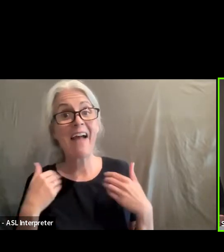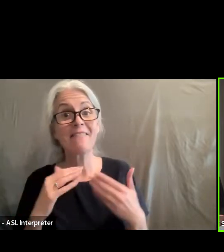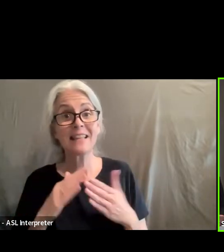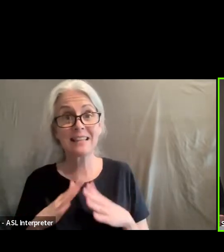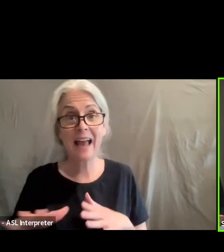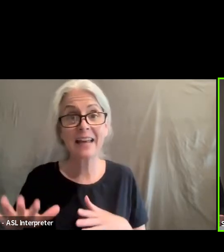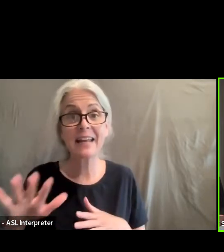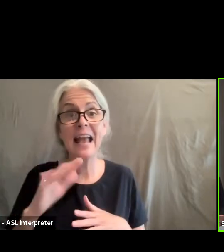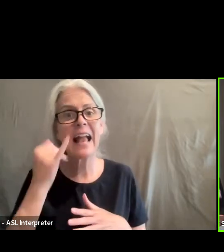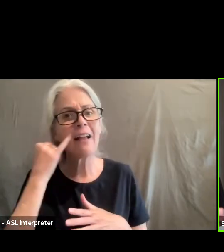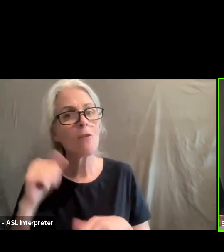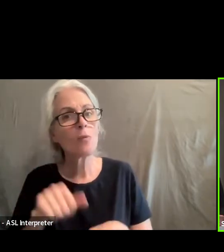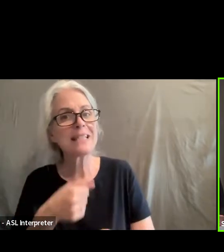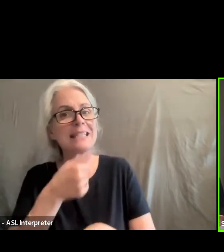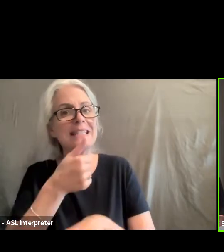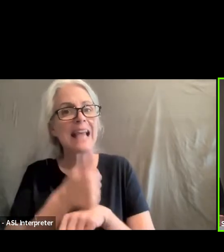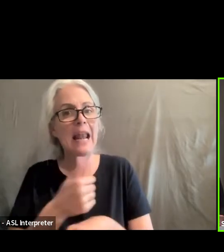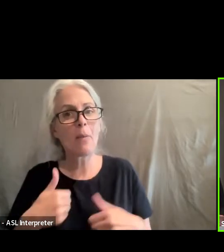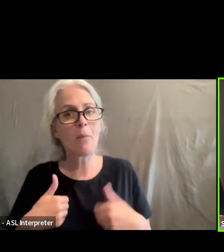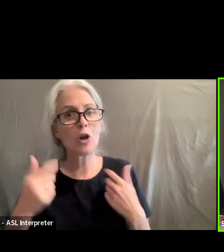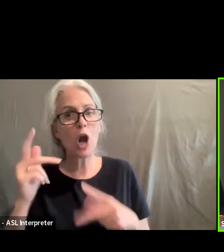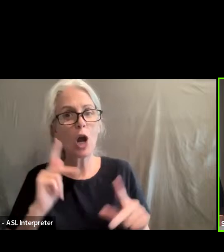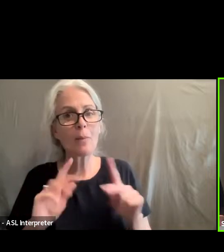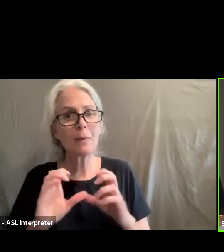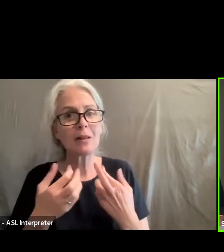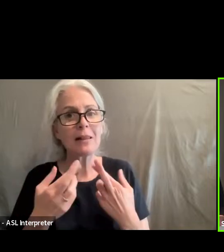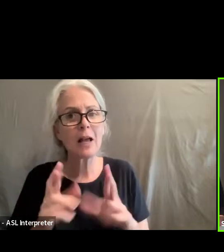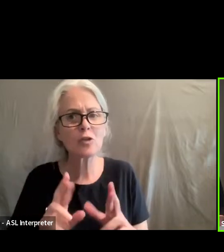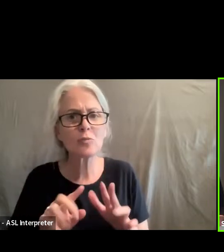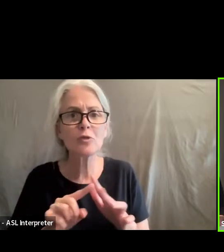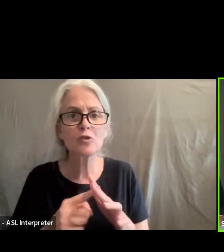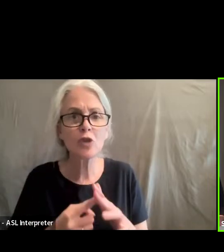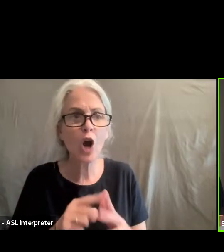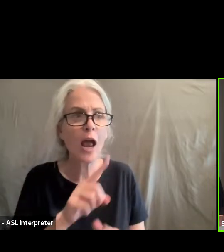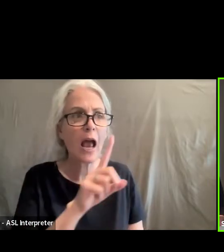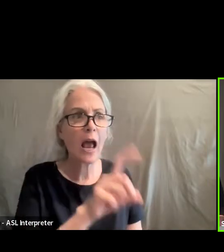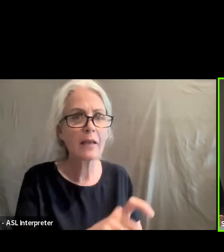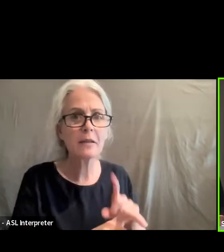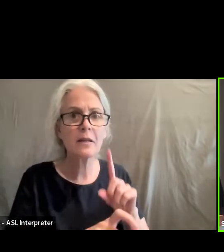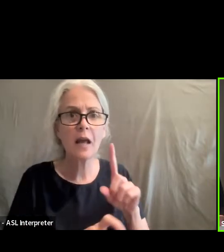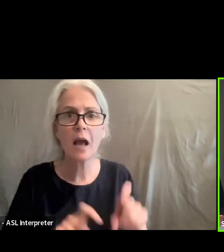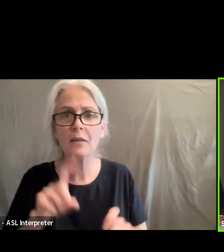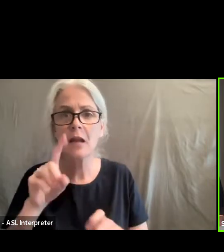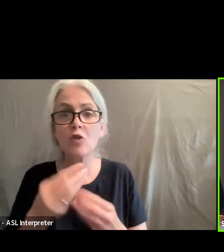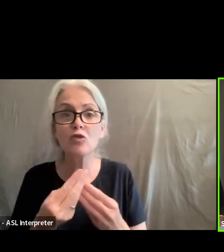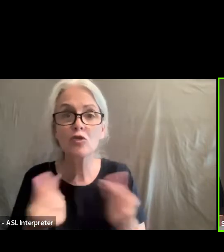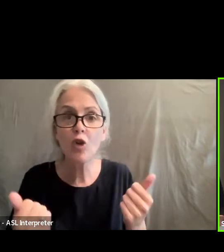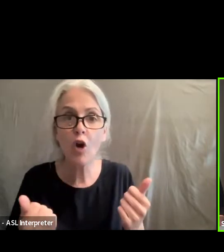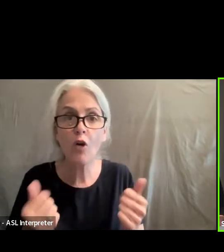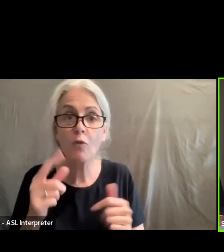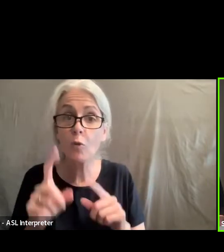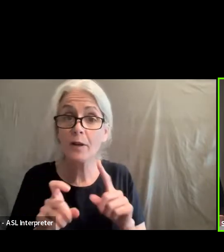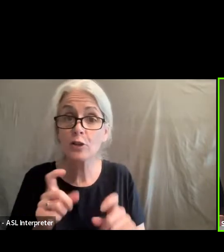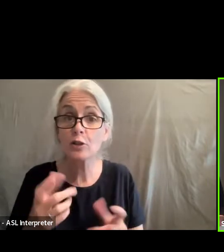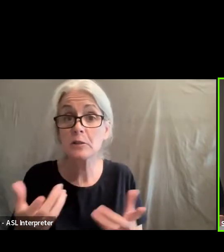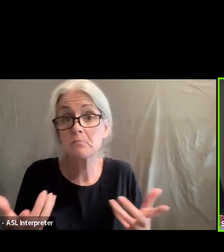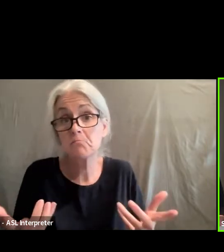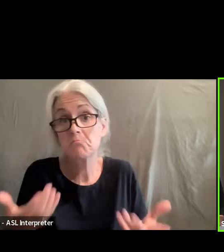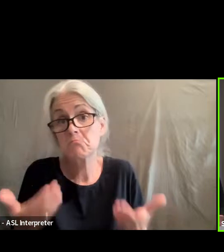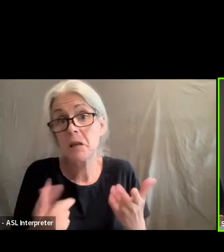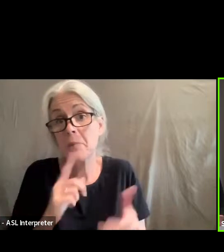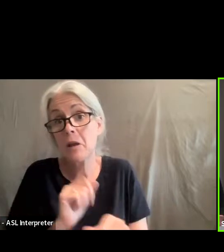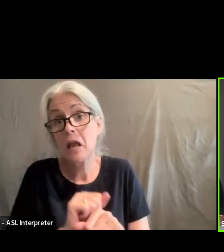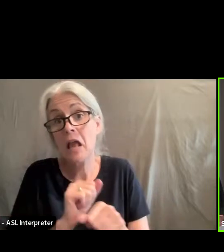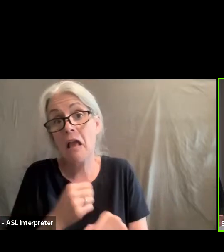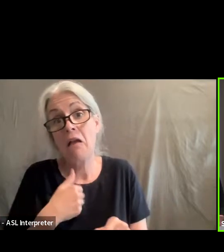society. And if we set up our young people in classrooms to start asking those and trying to solve some of those questions, we might actually get